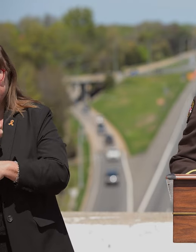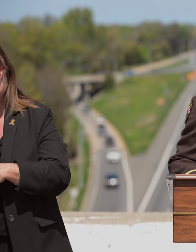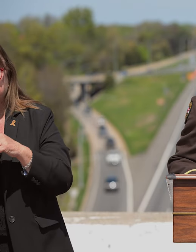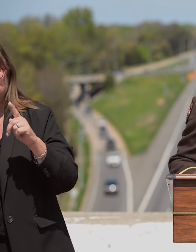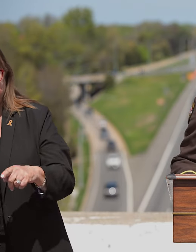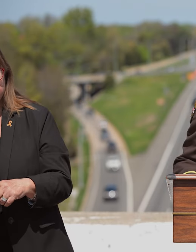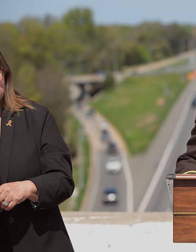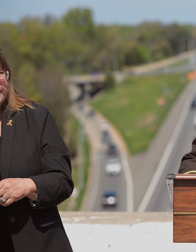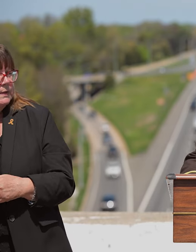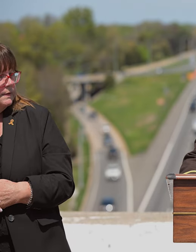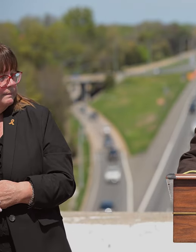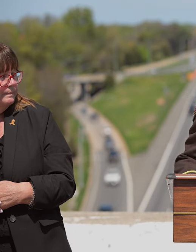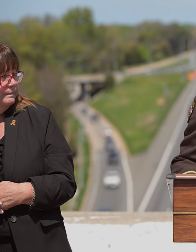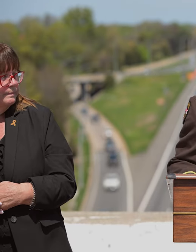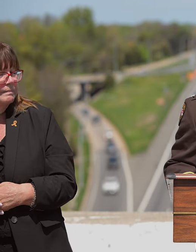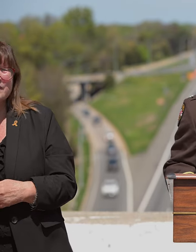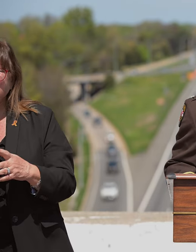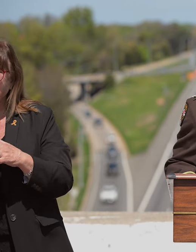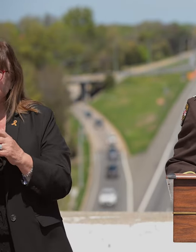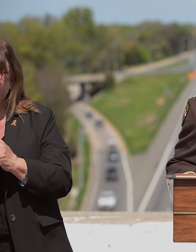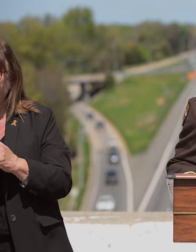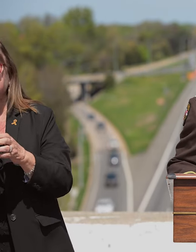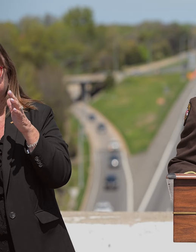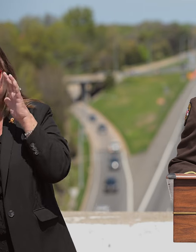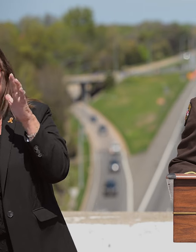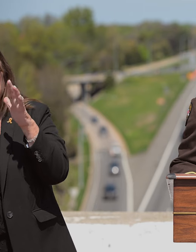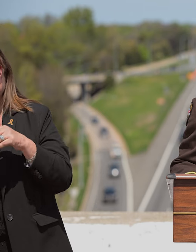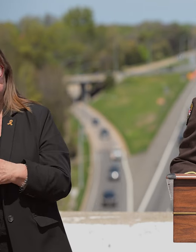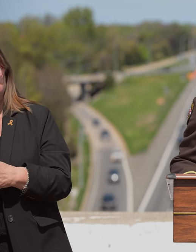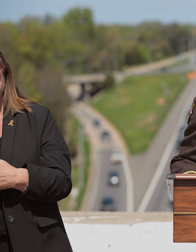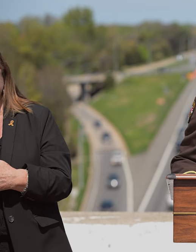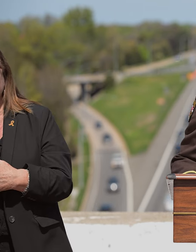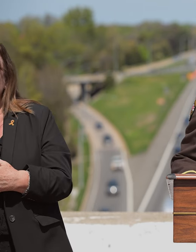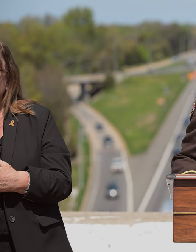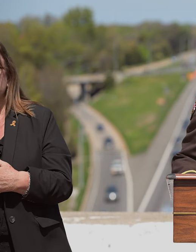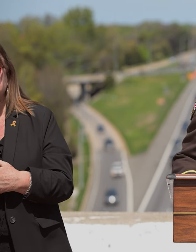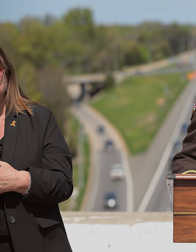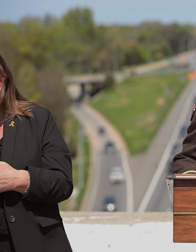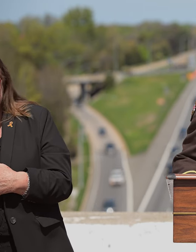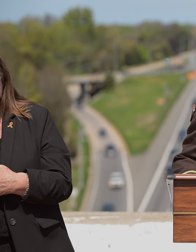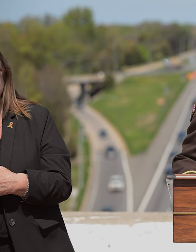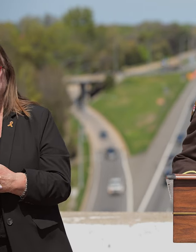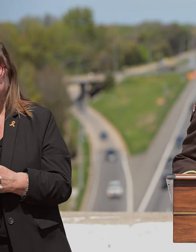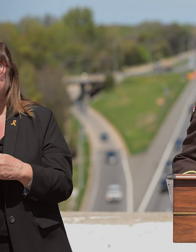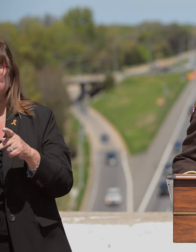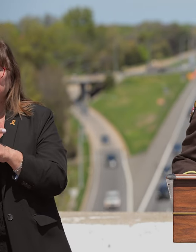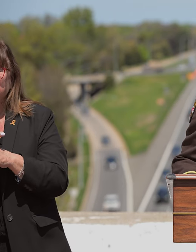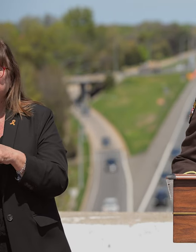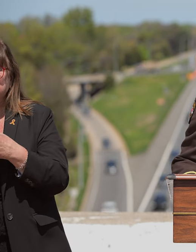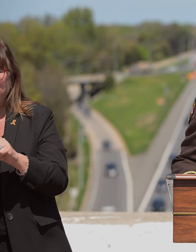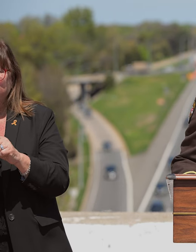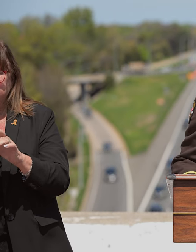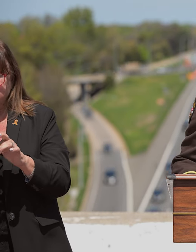in. This starts with paying attention, putting down the phone, maintaining safe distances between